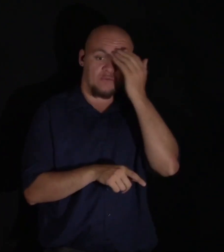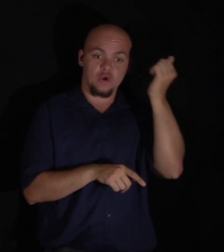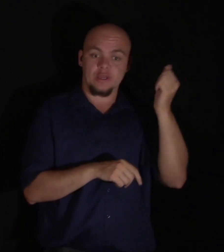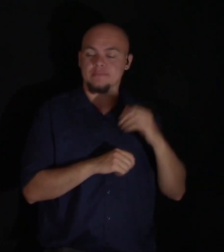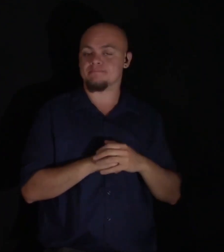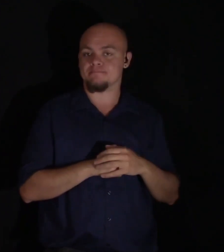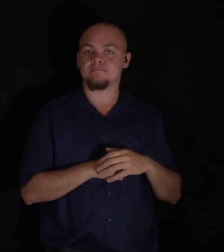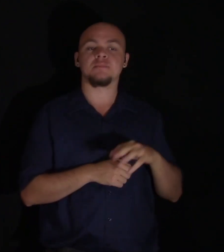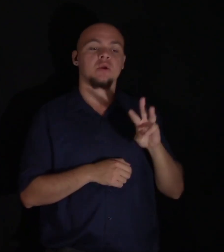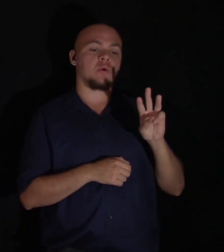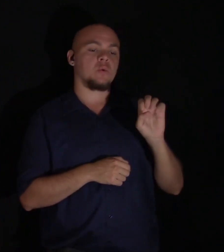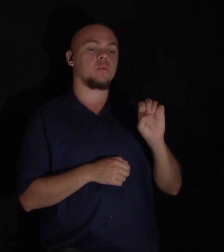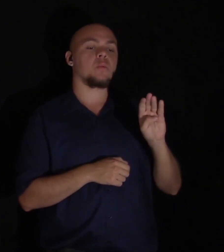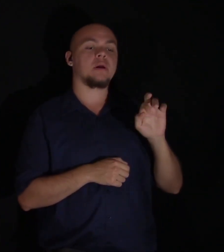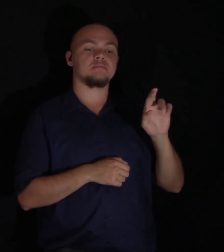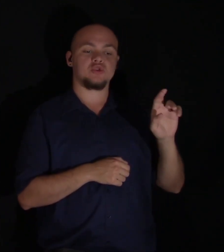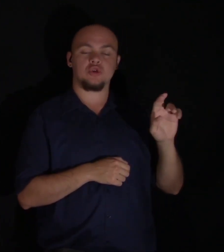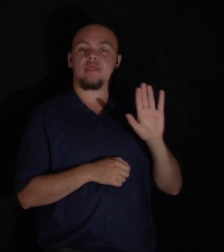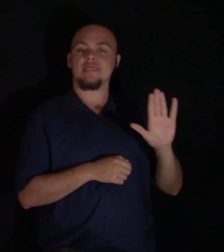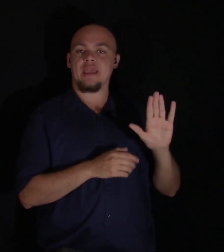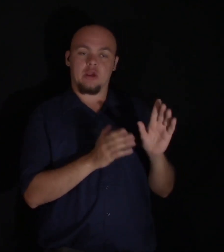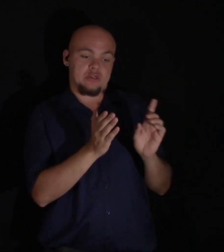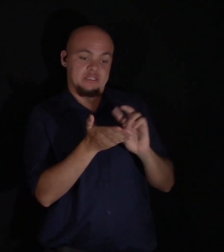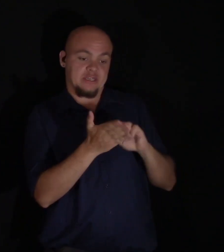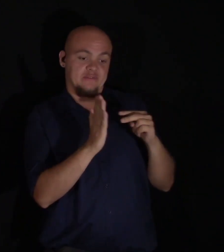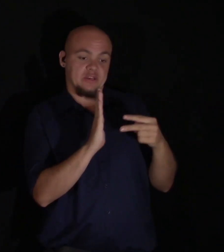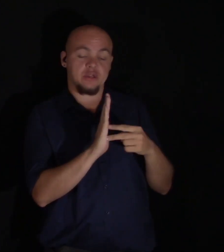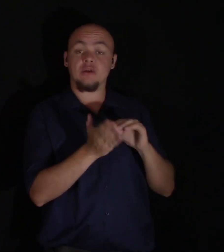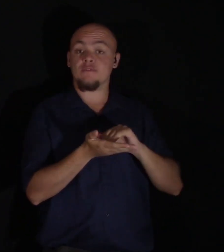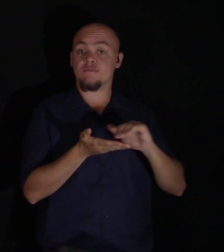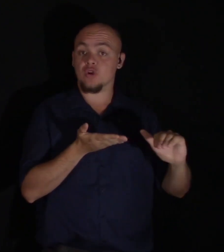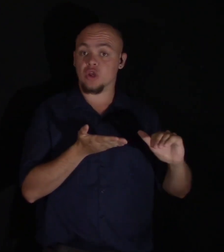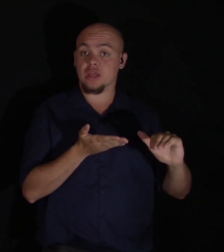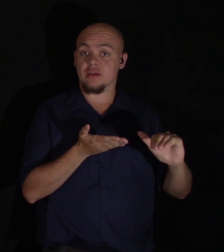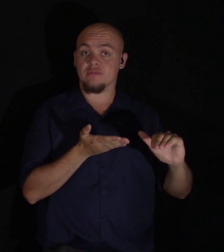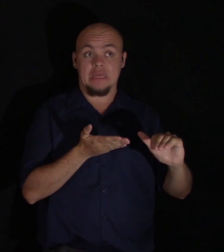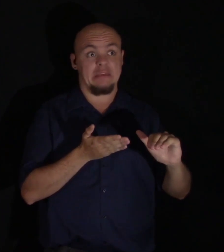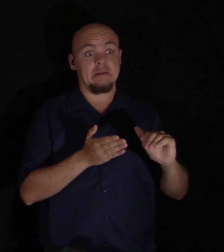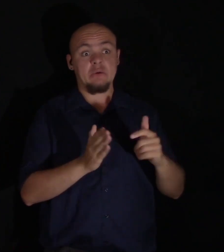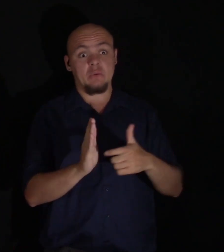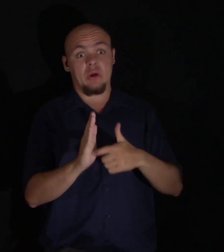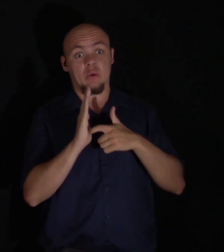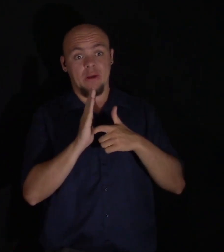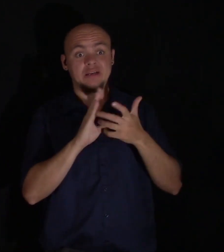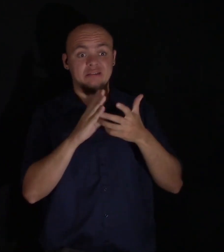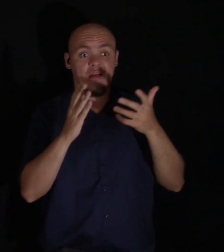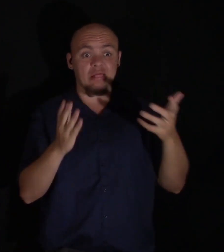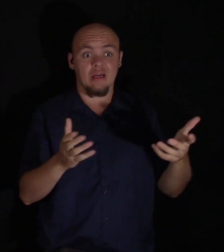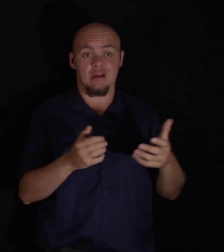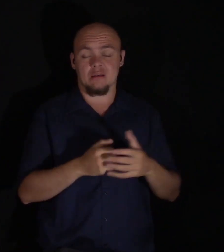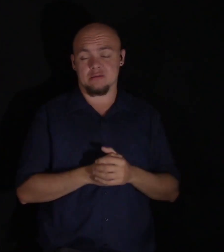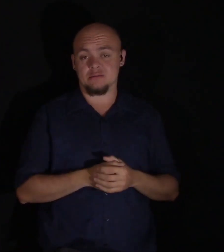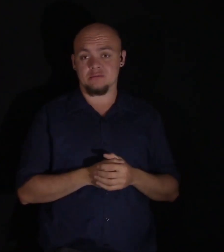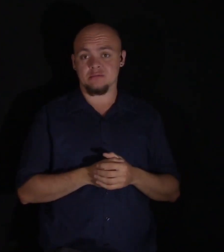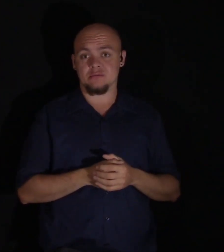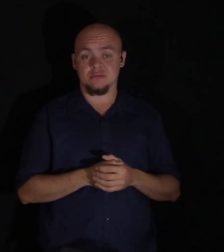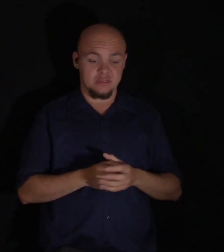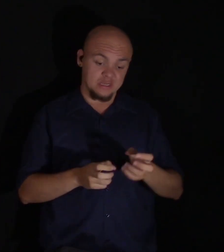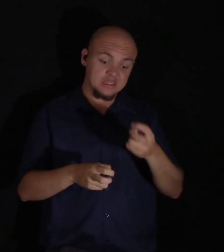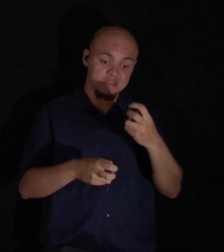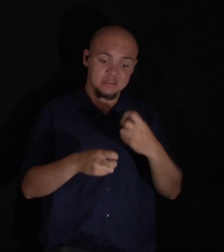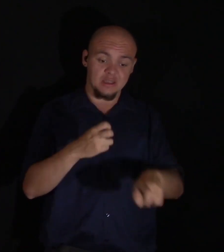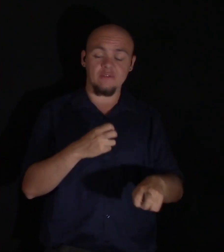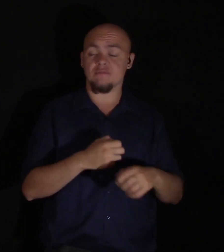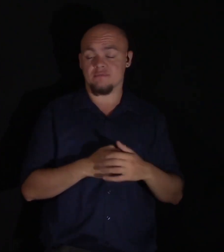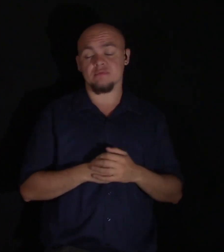Given Webster's definition of forgive, forgiving is a tall order. No wonder it's so hard